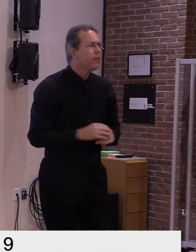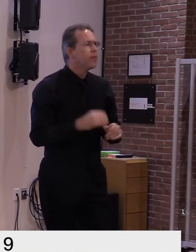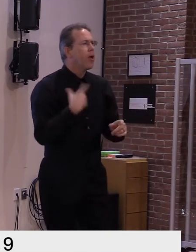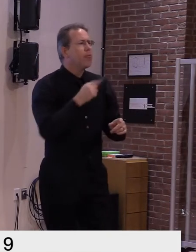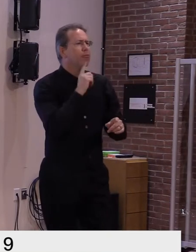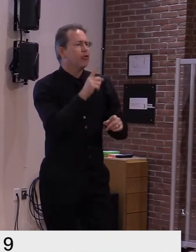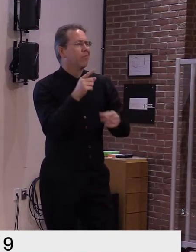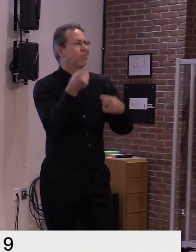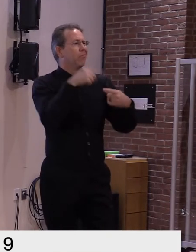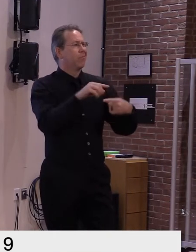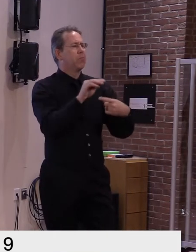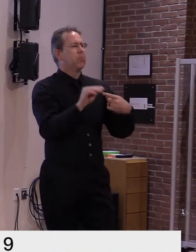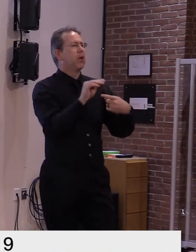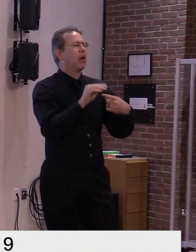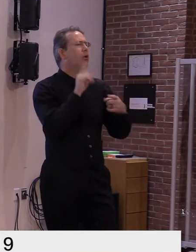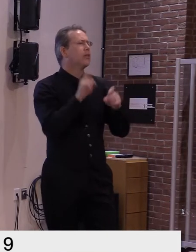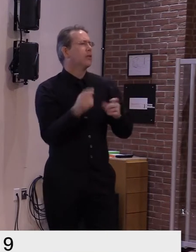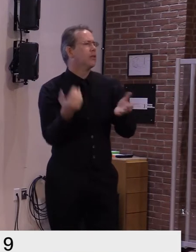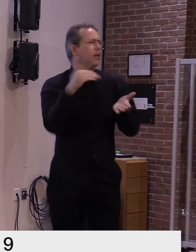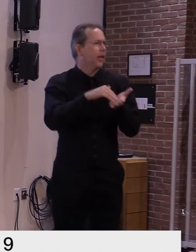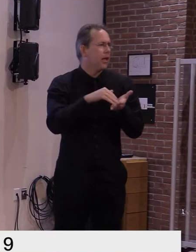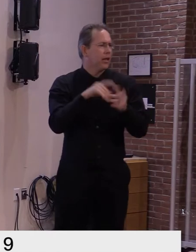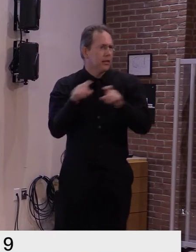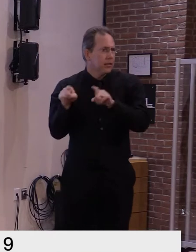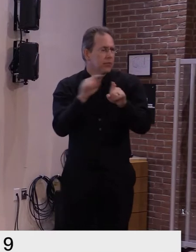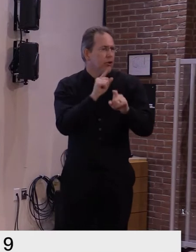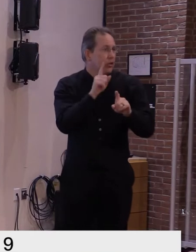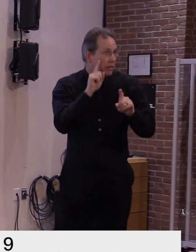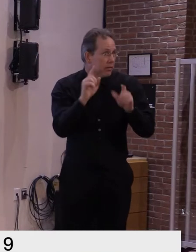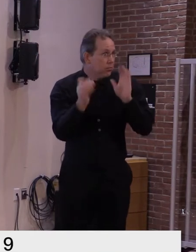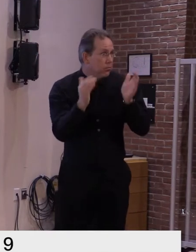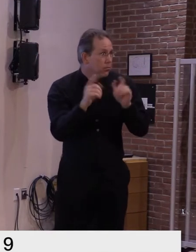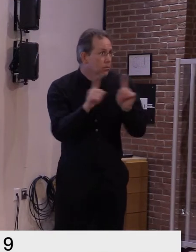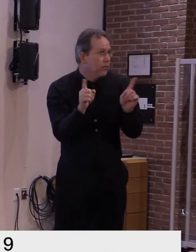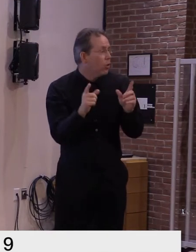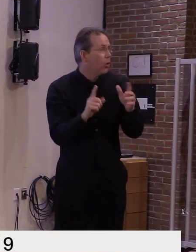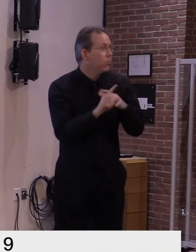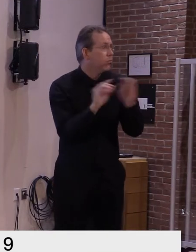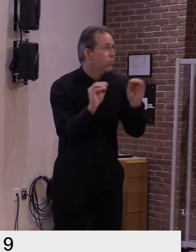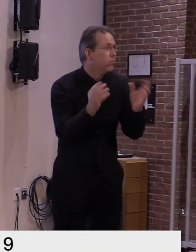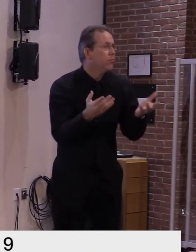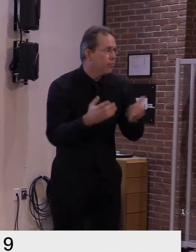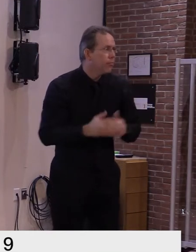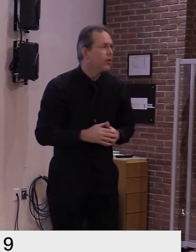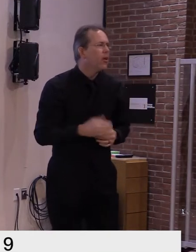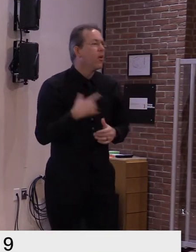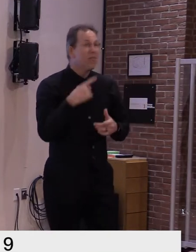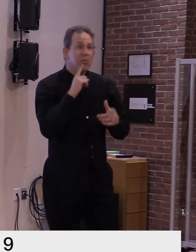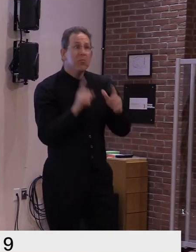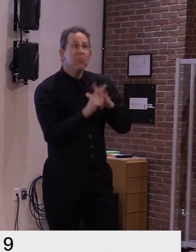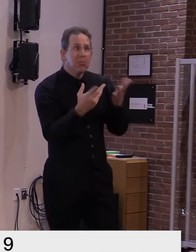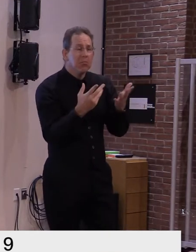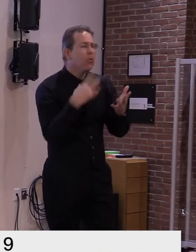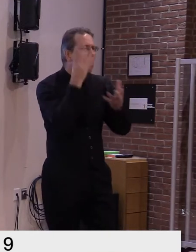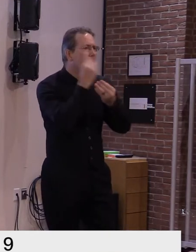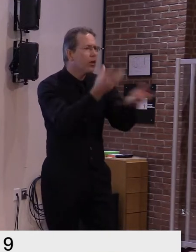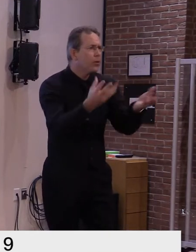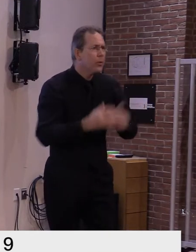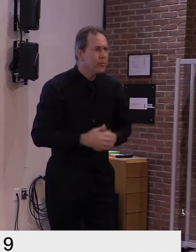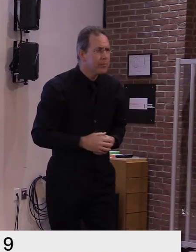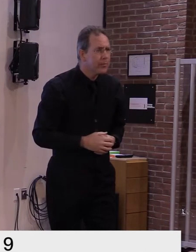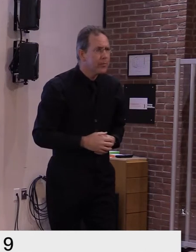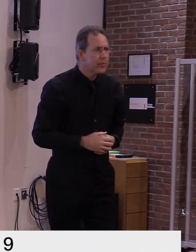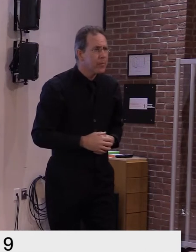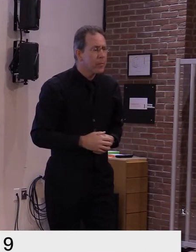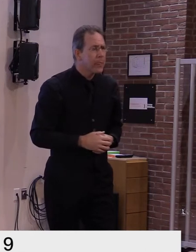give you a preview of what they will be talking about today. With that, I'd like to turn